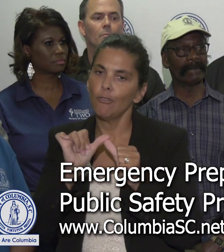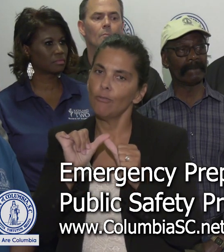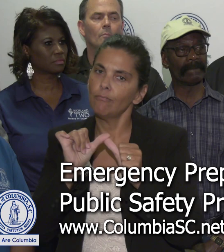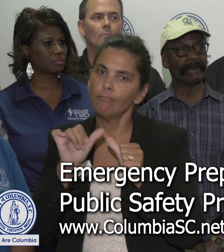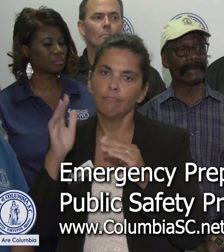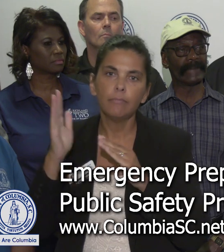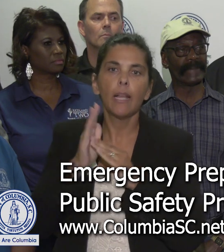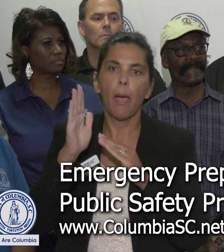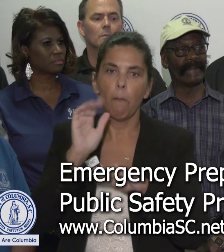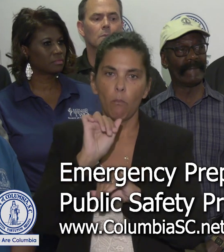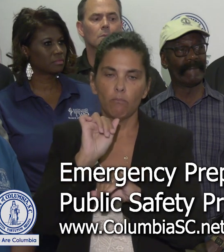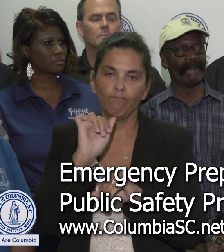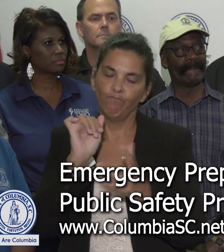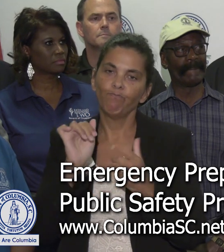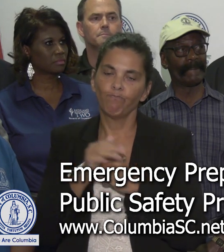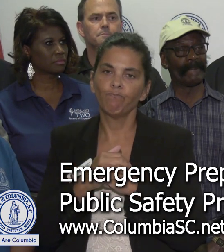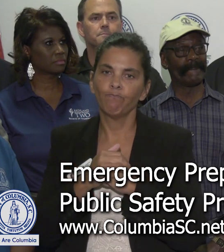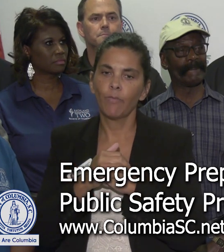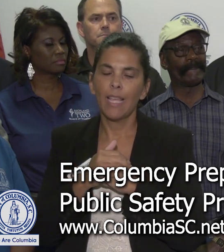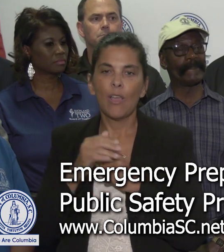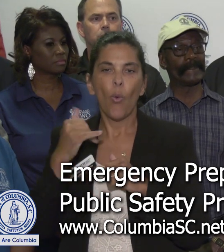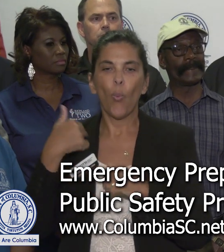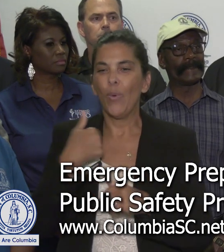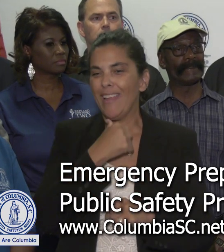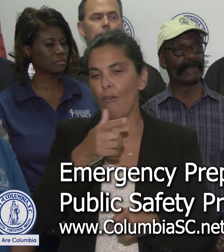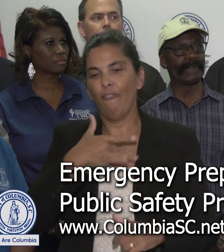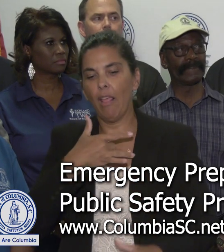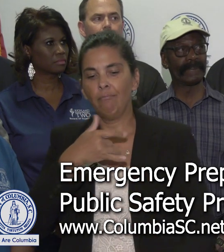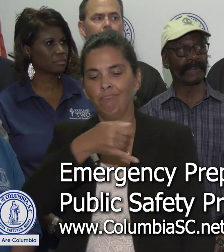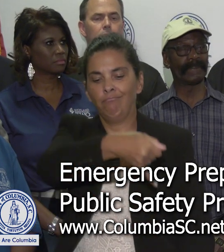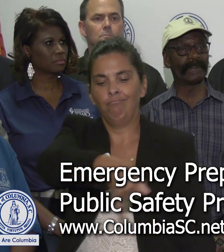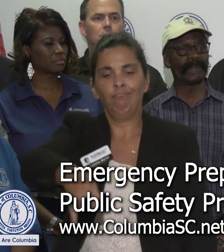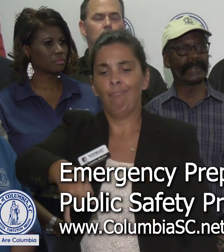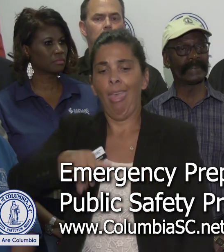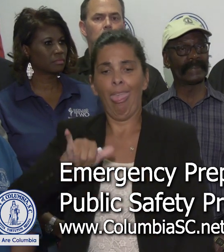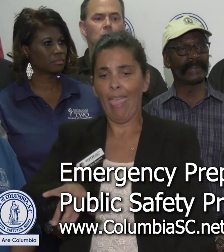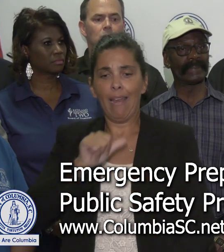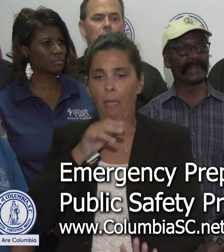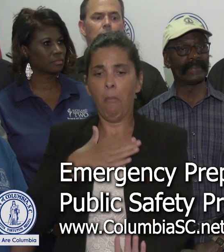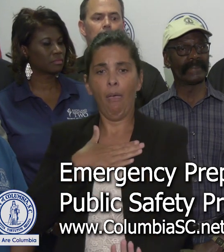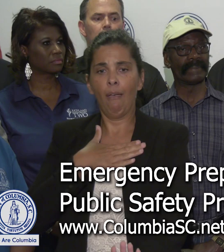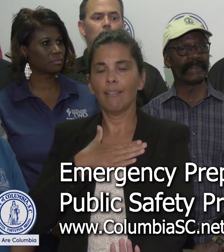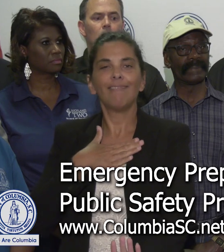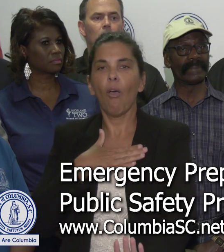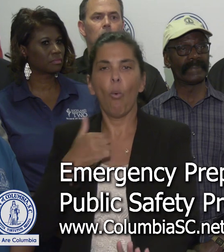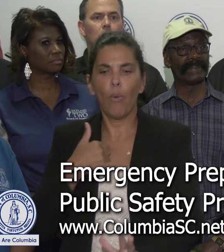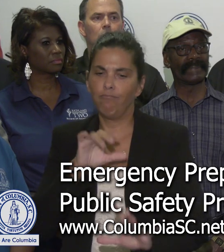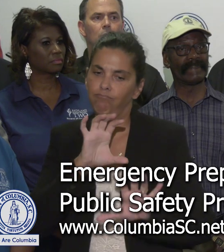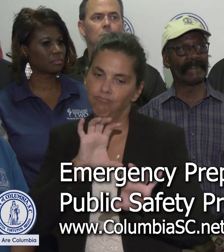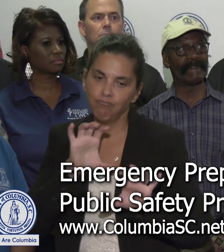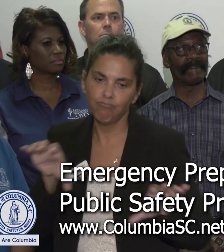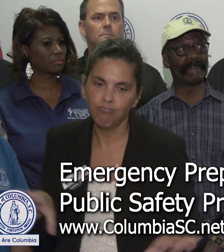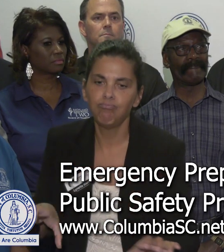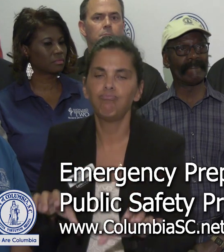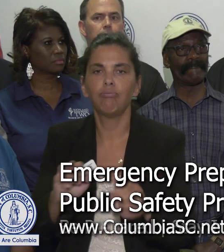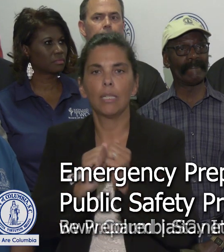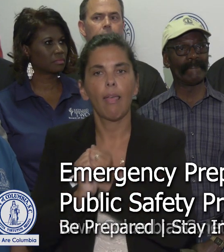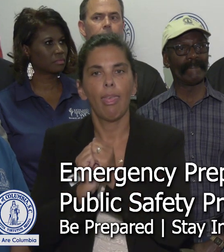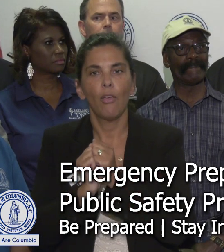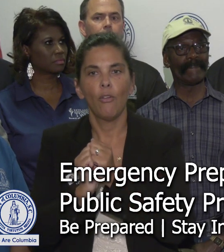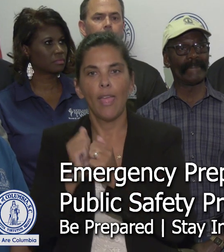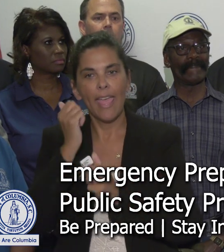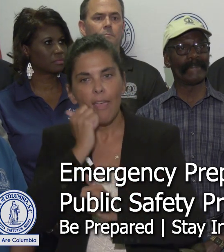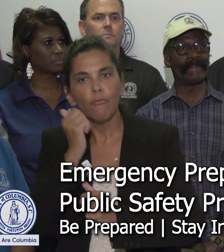that there are no boundaries and territories in times of crisis, and quite frankly with us, it's an